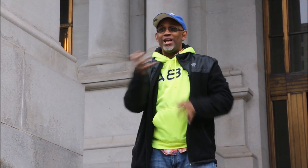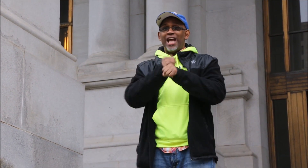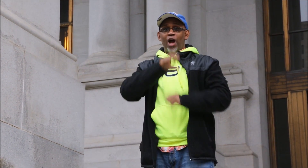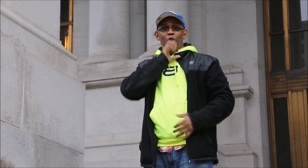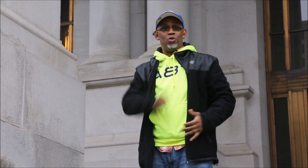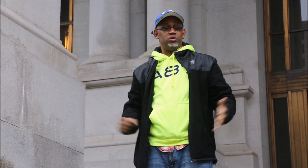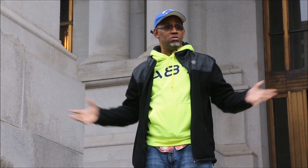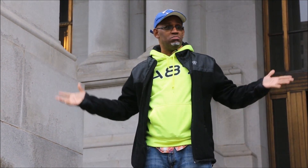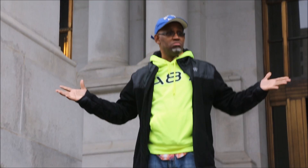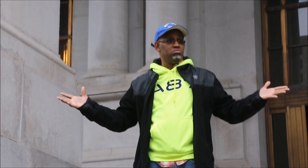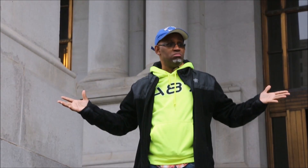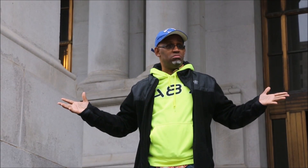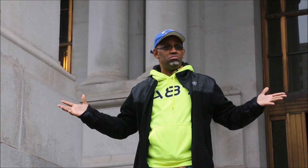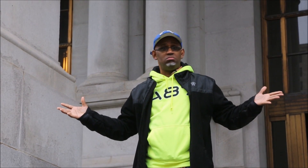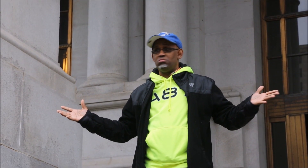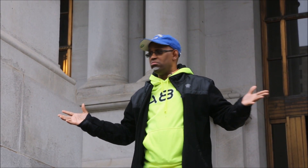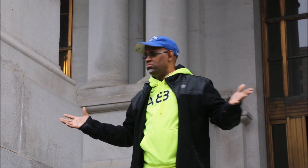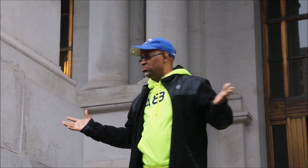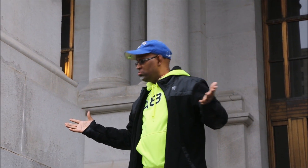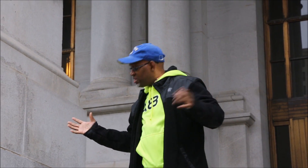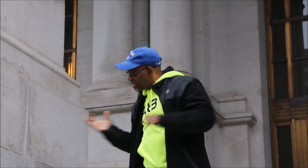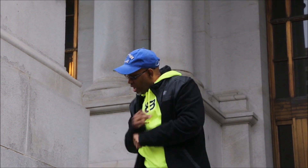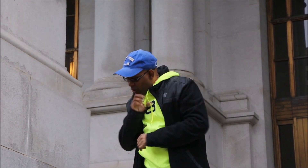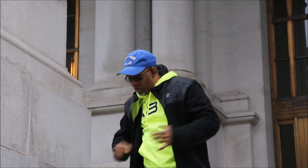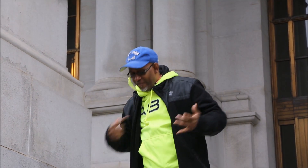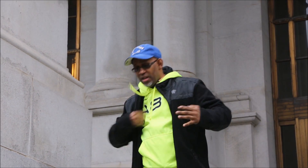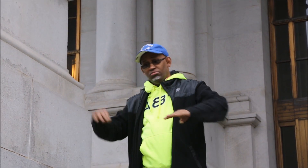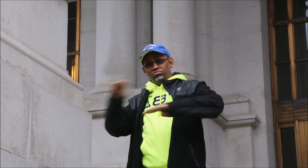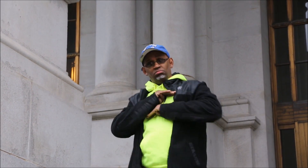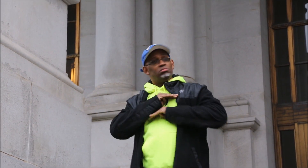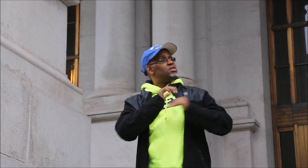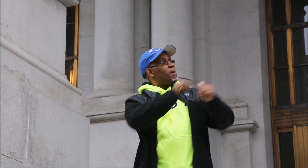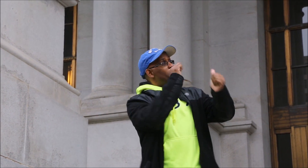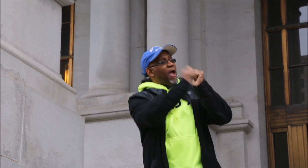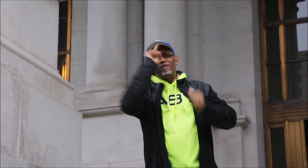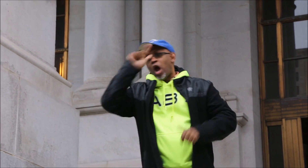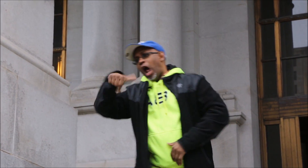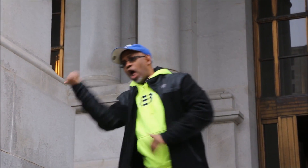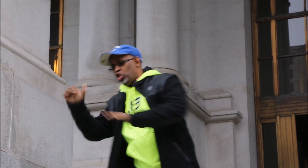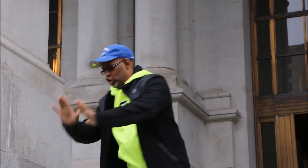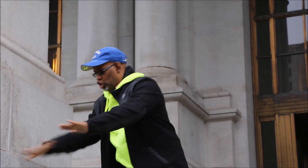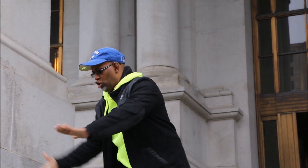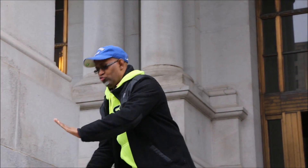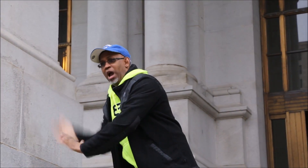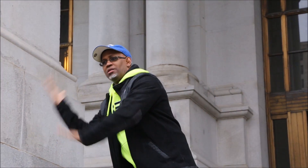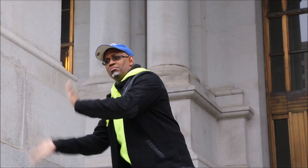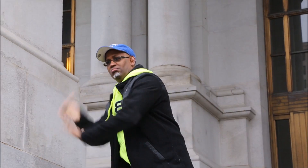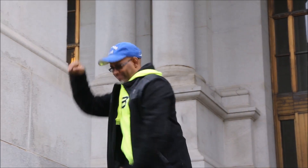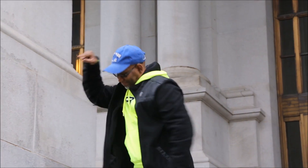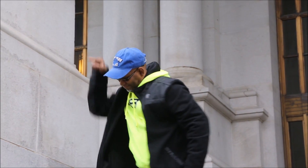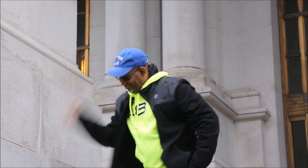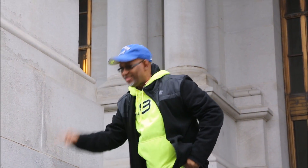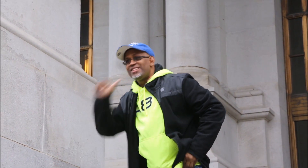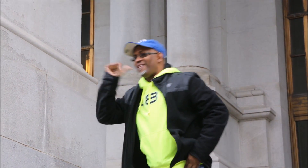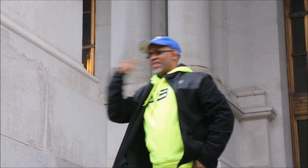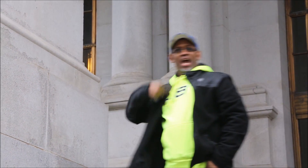not at all. We complain about it, and the hearing people are going wild. Yeah, yeah, go. So, where's the